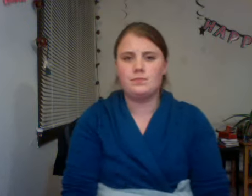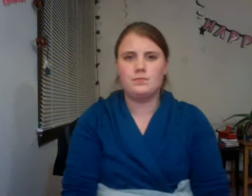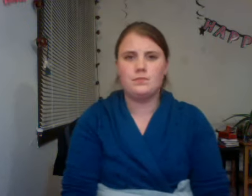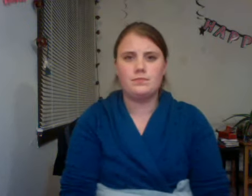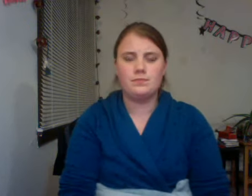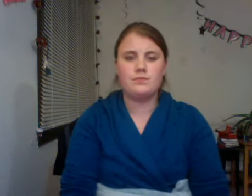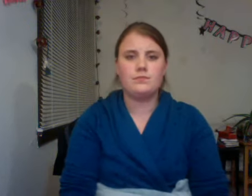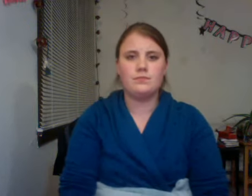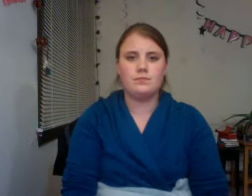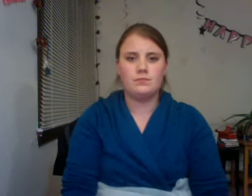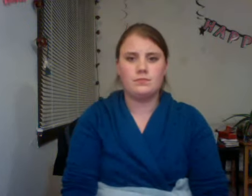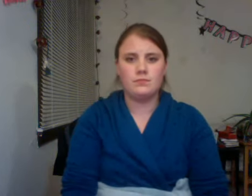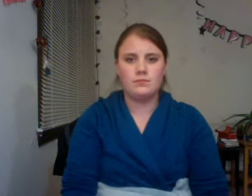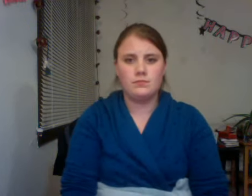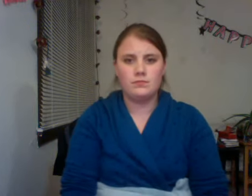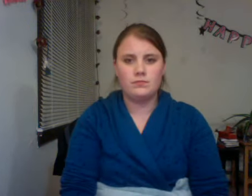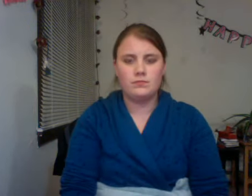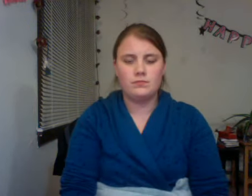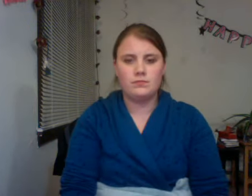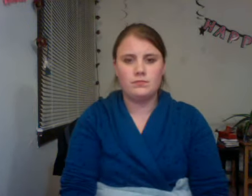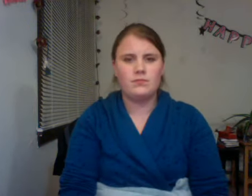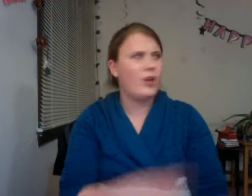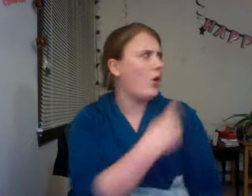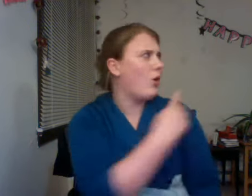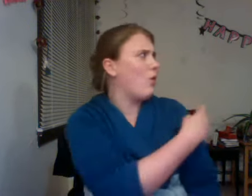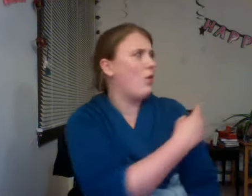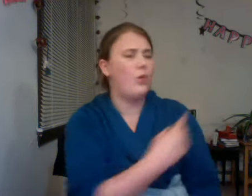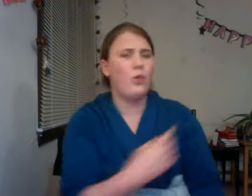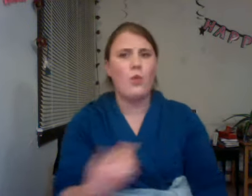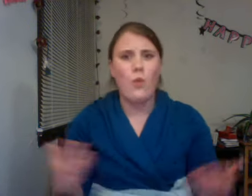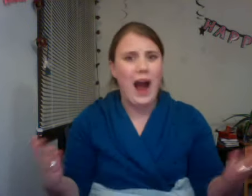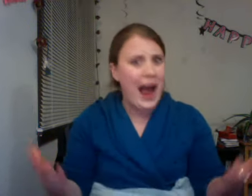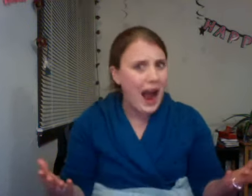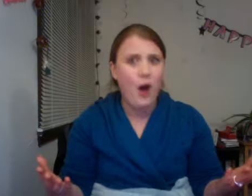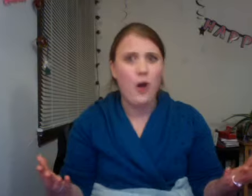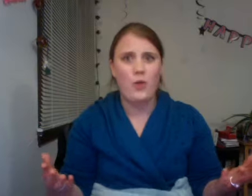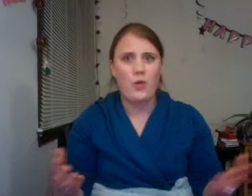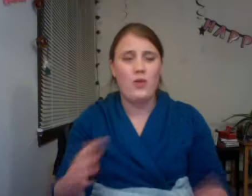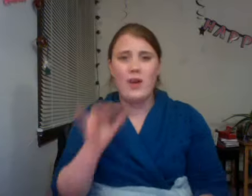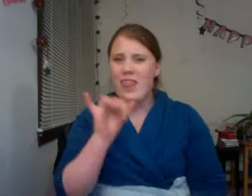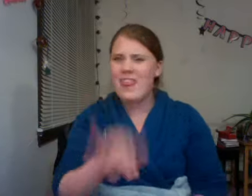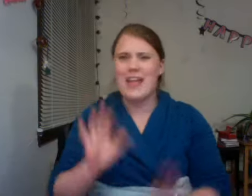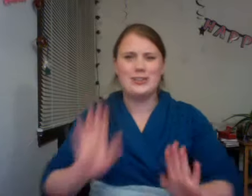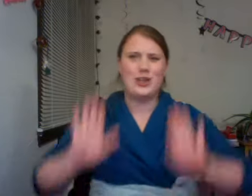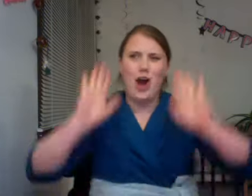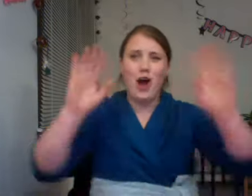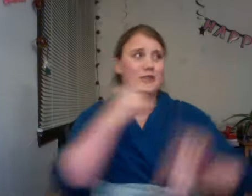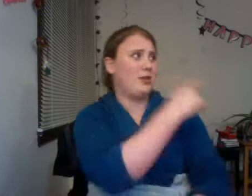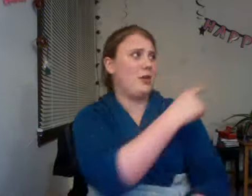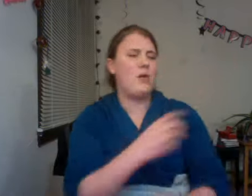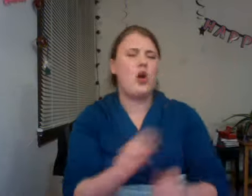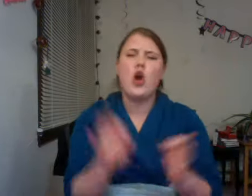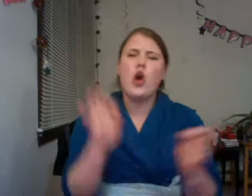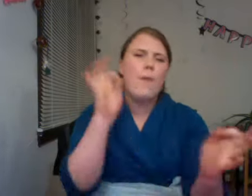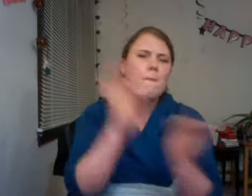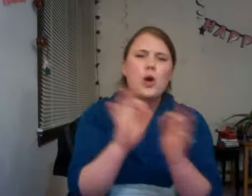a bacterium. That's great. Perfect for 13 months. But here's the thing. There